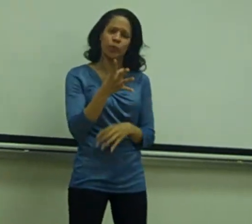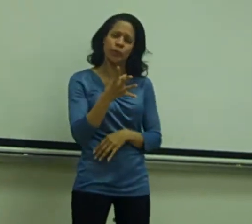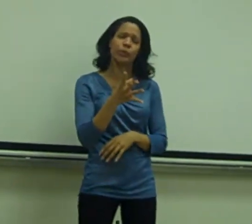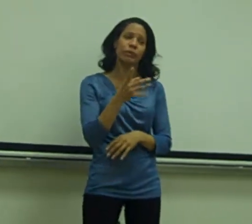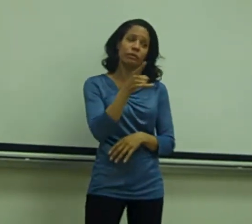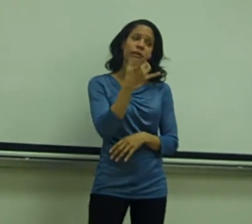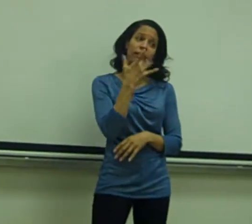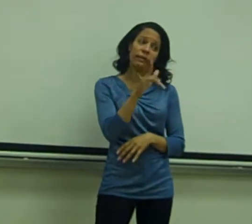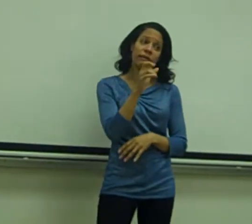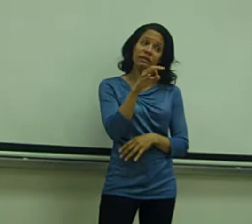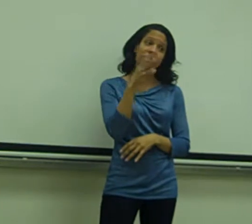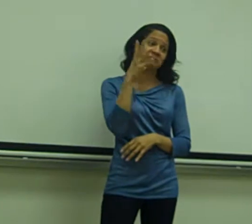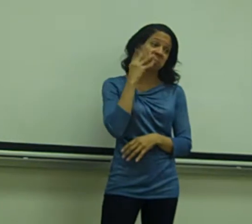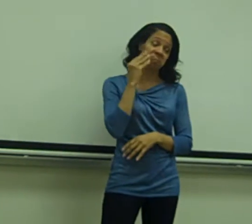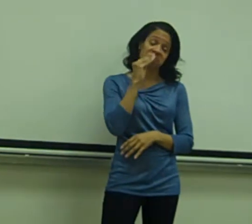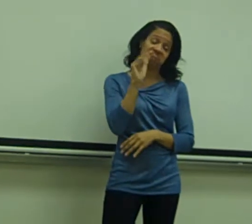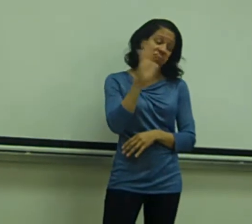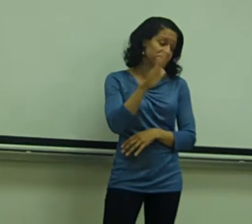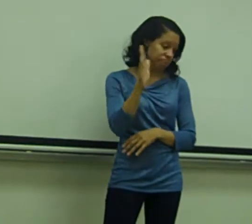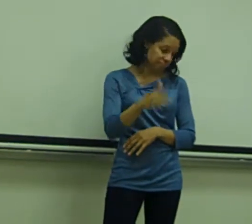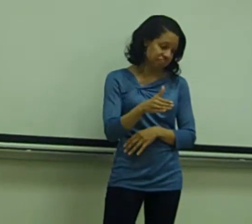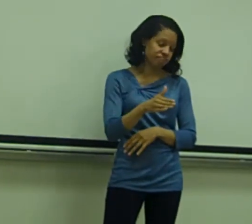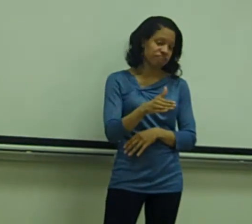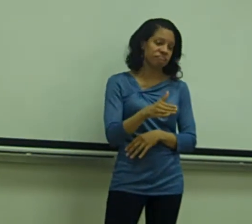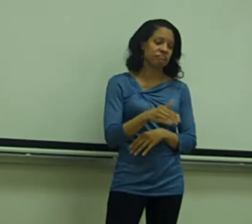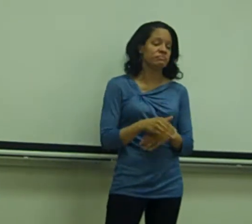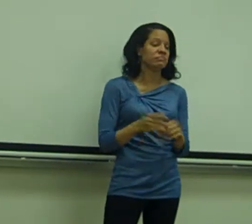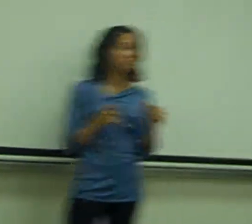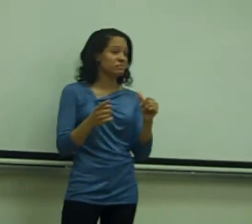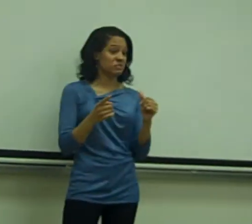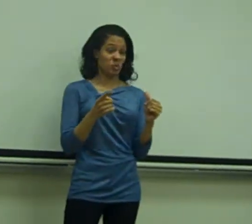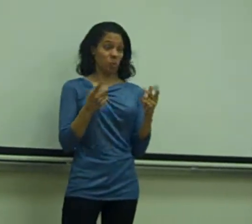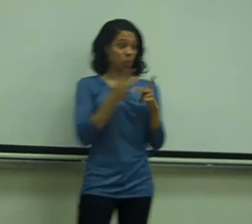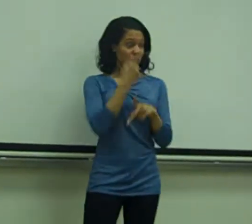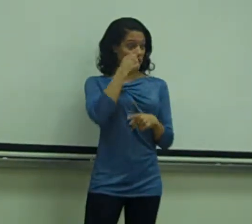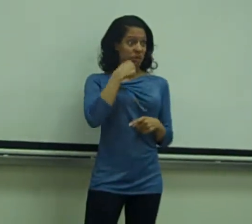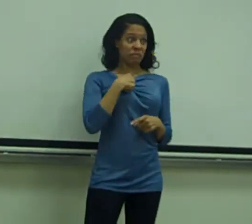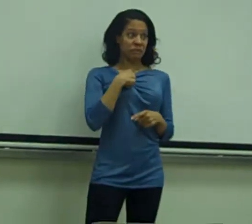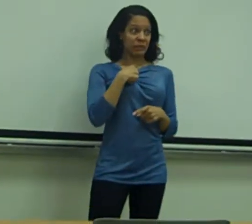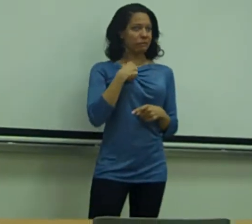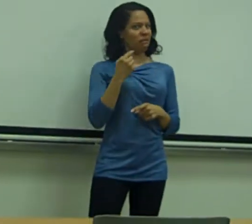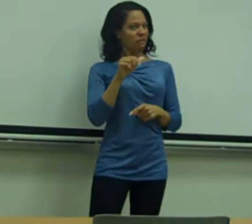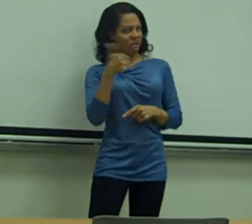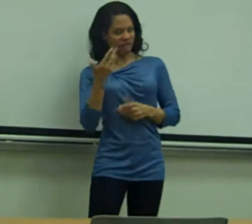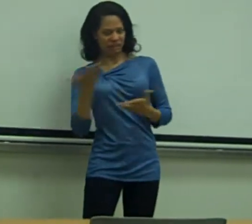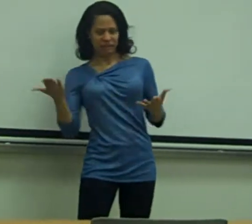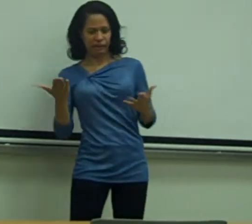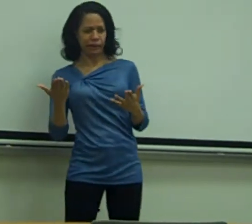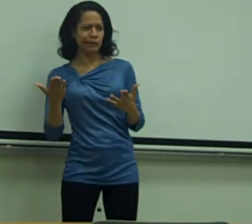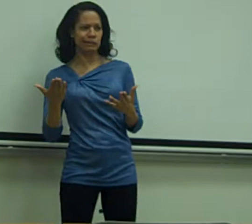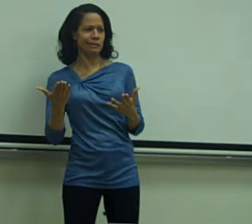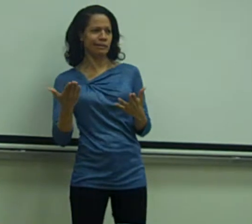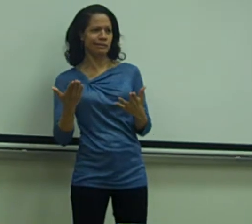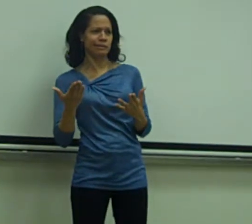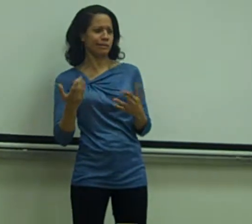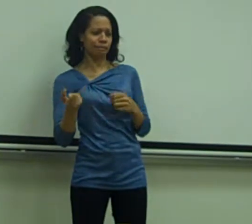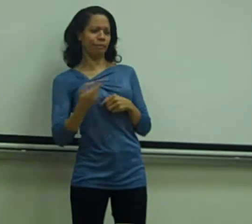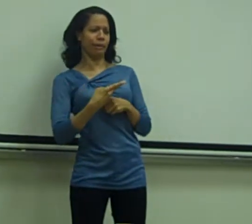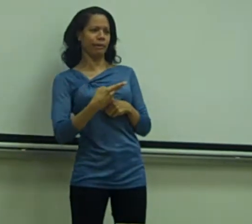It's definitely a lot worse than I've ever been through, and it's like a small hell for what it